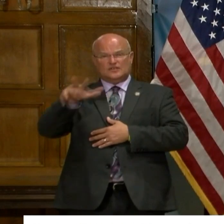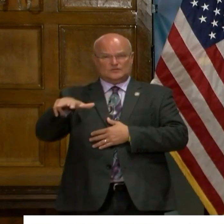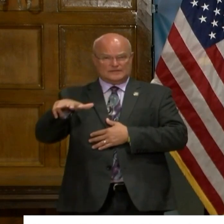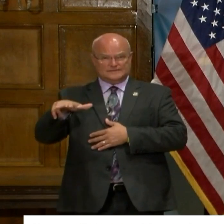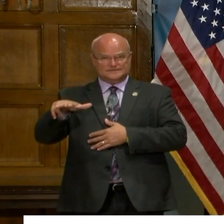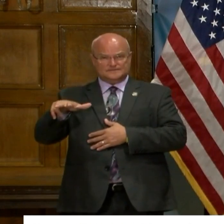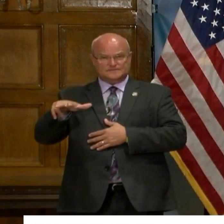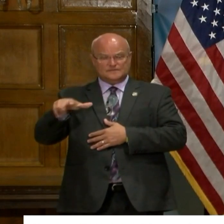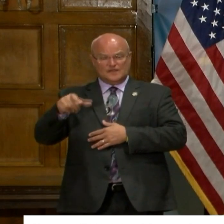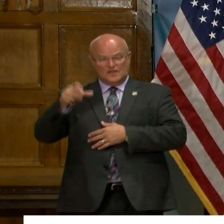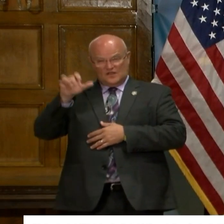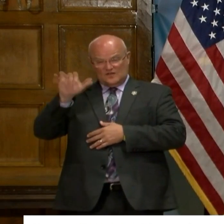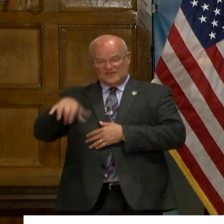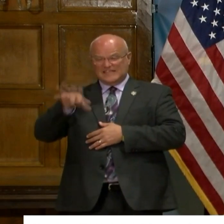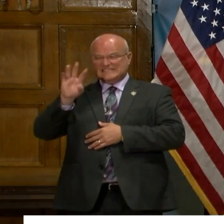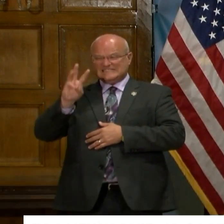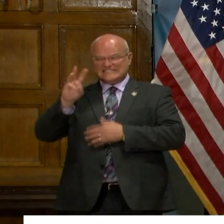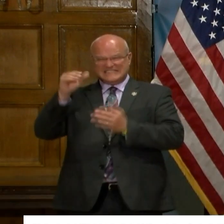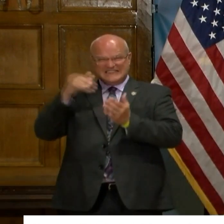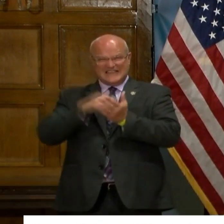29,733. Of those,